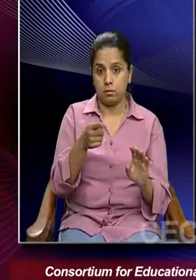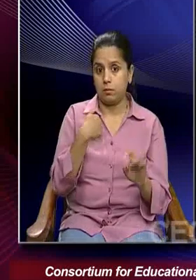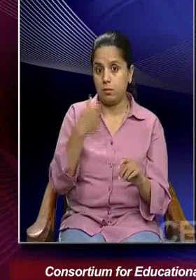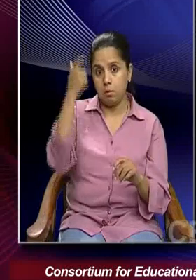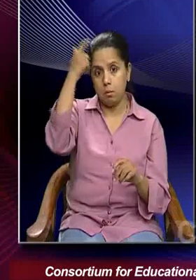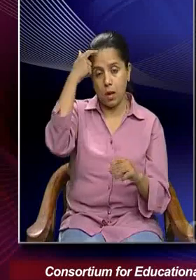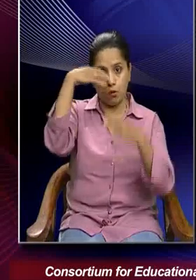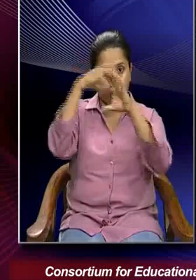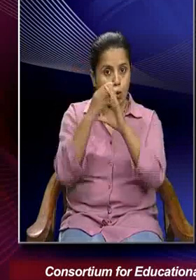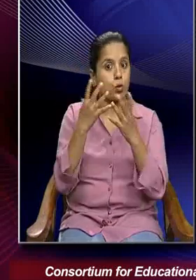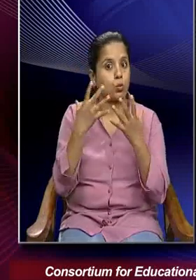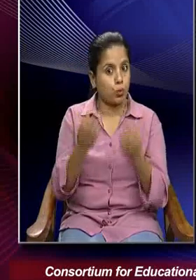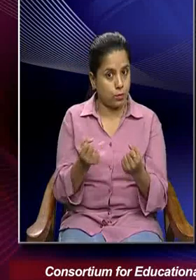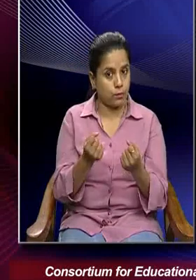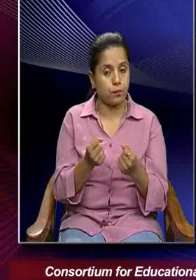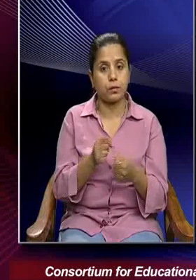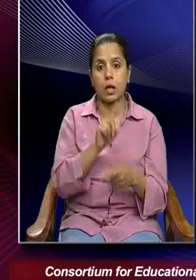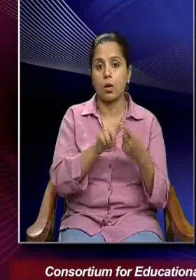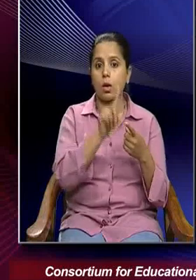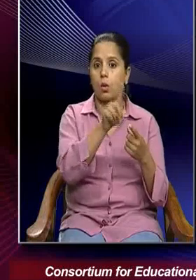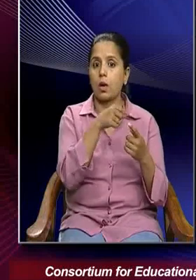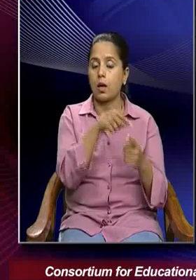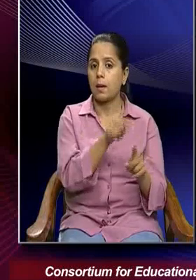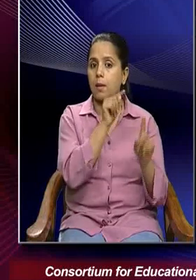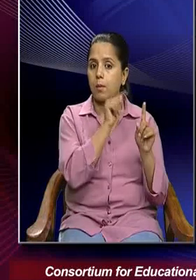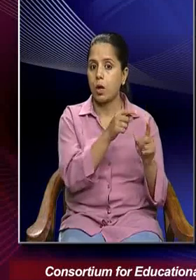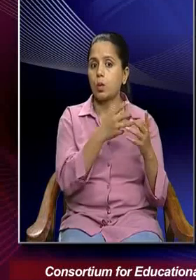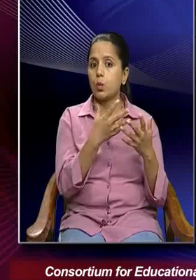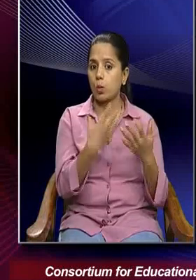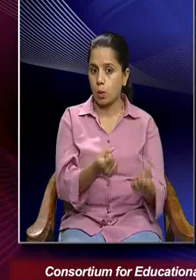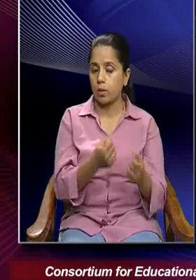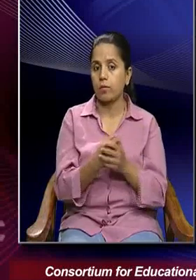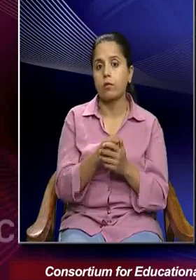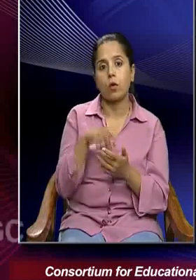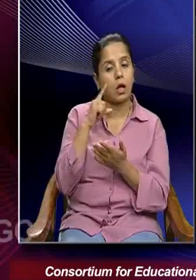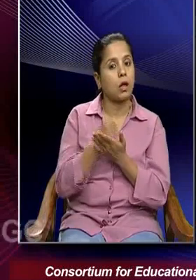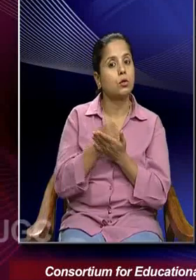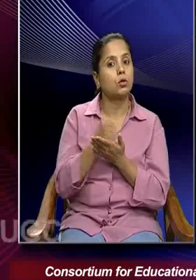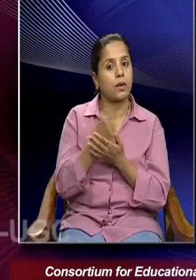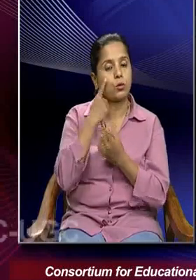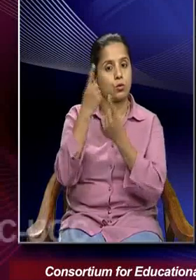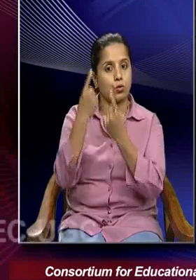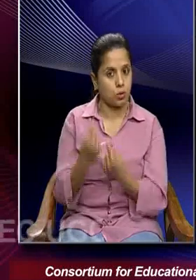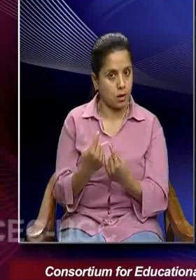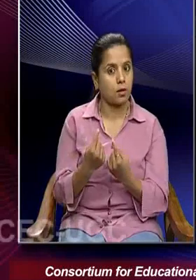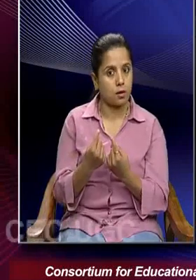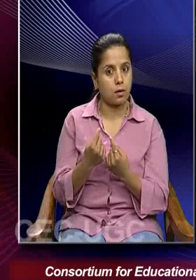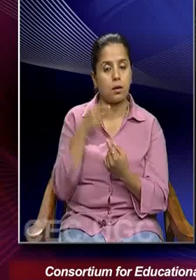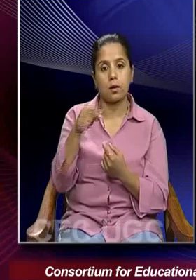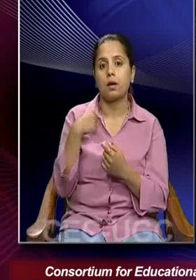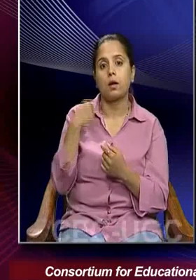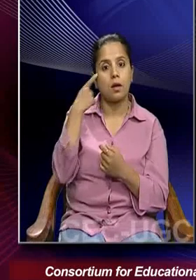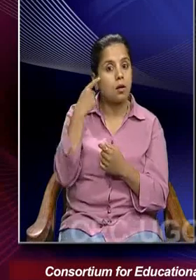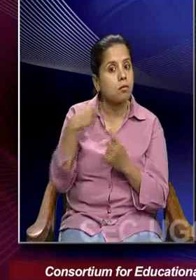mind focused on one particular point and tries to check for its